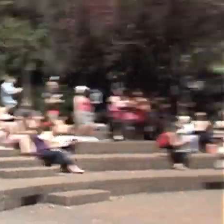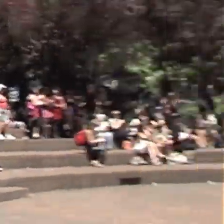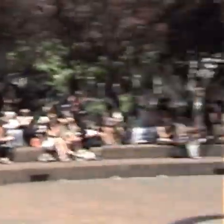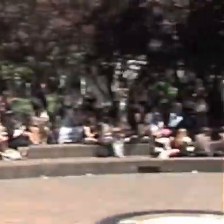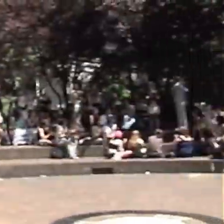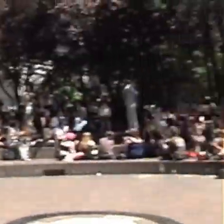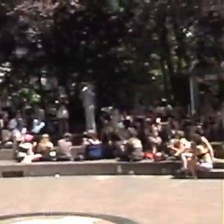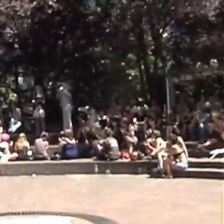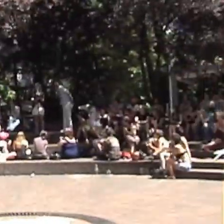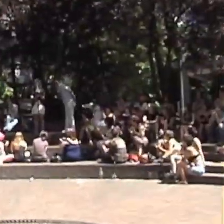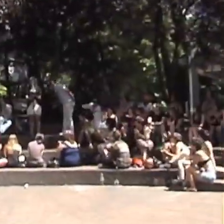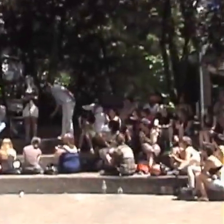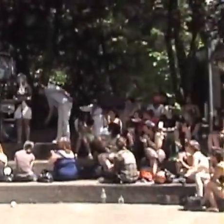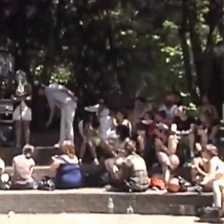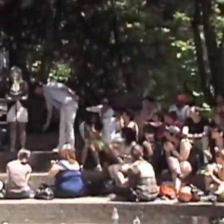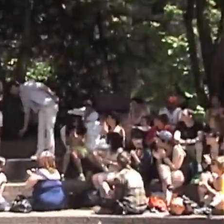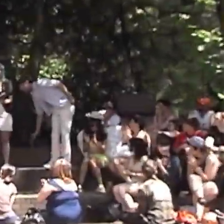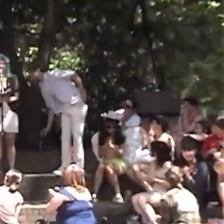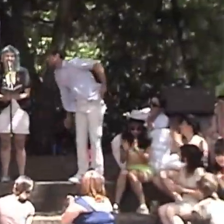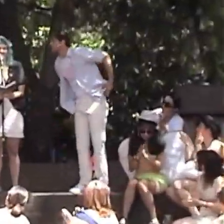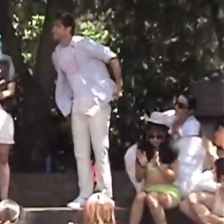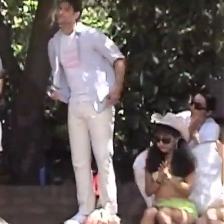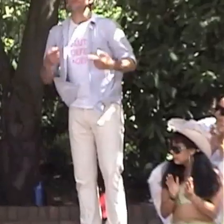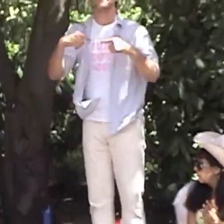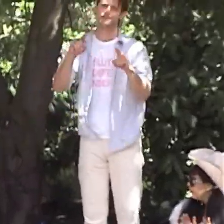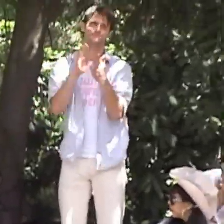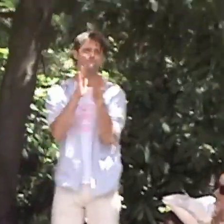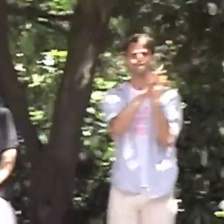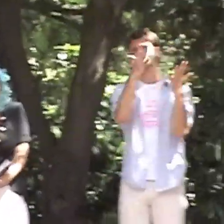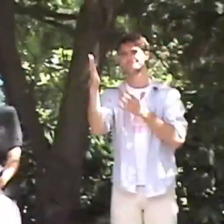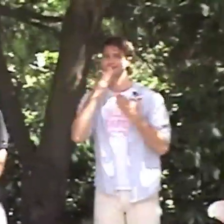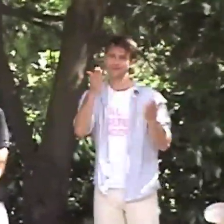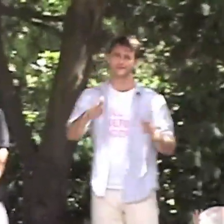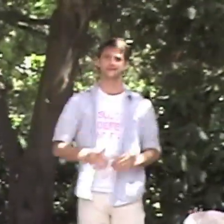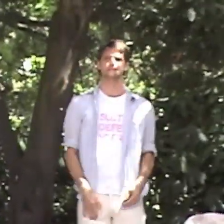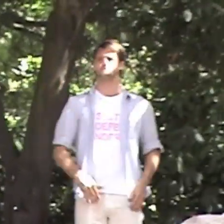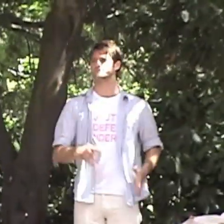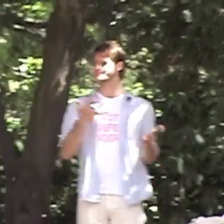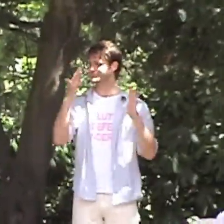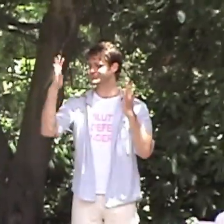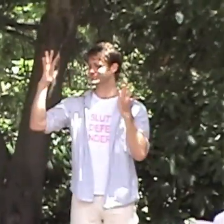Before I leave the microphone, well, we're still clapping. Okay, thanks.